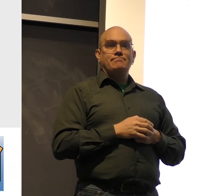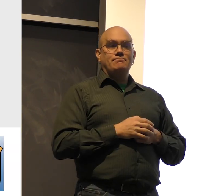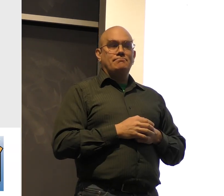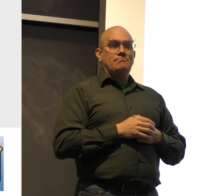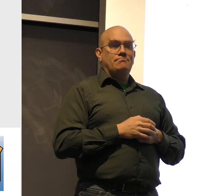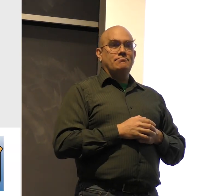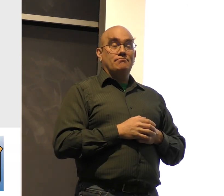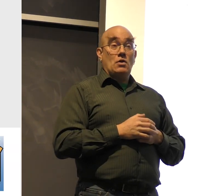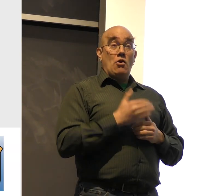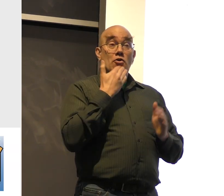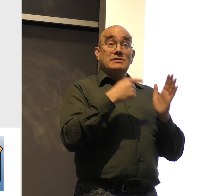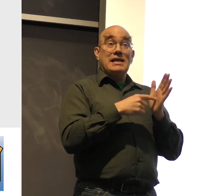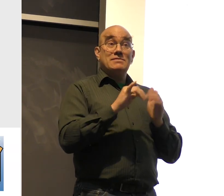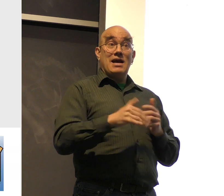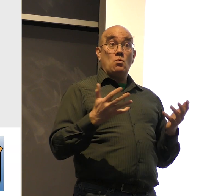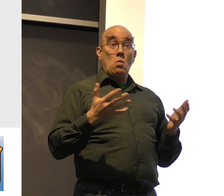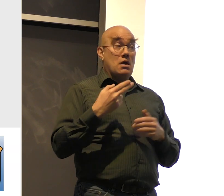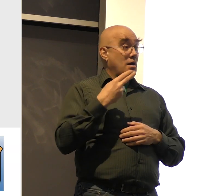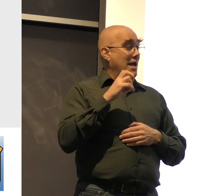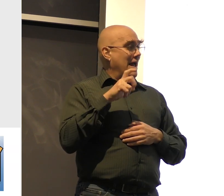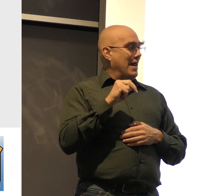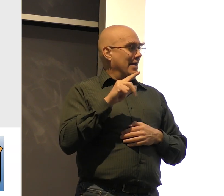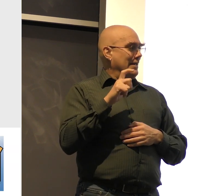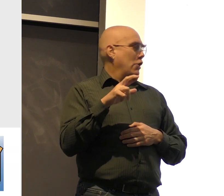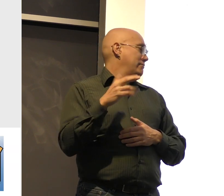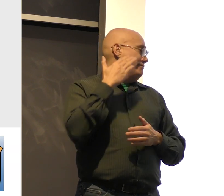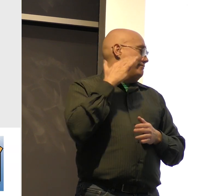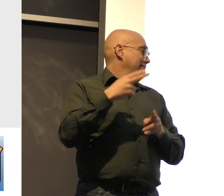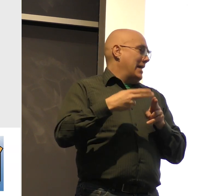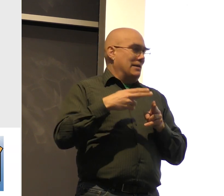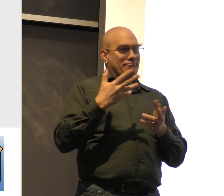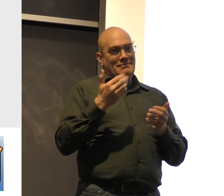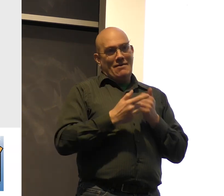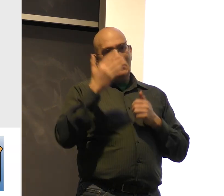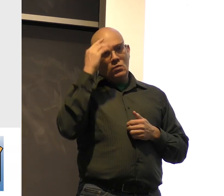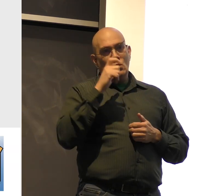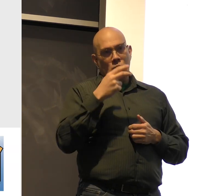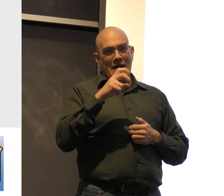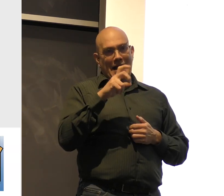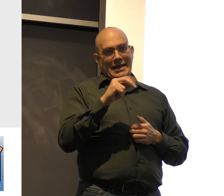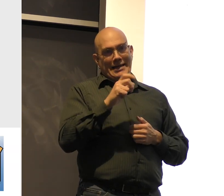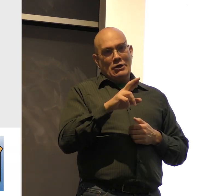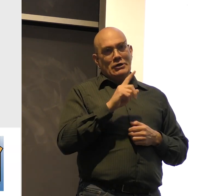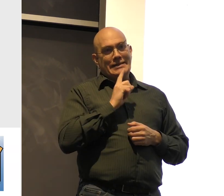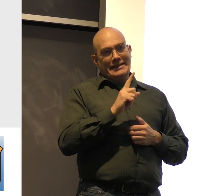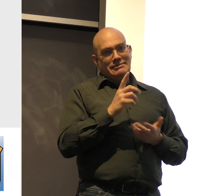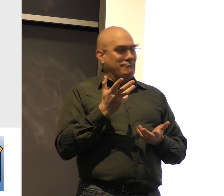fit in with the norm, you were labeled a freak. And a good example of that was Helen Keller. You're sure, everybody knows who Helen